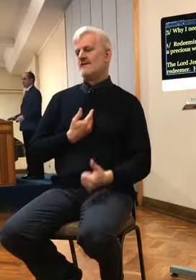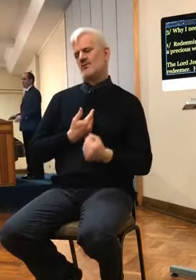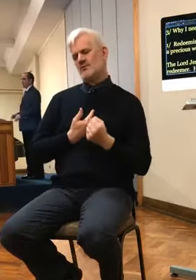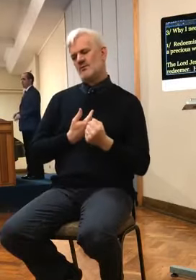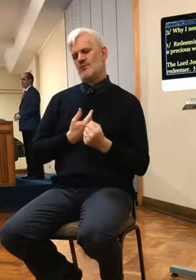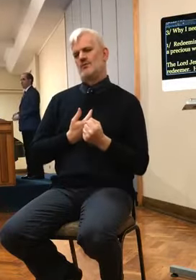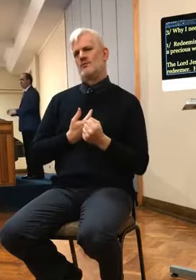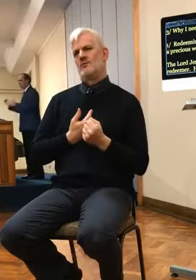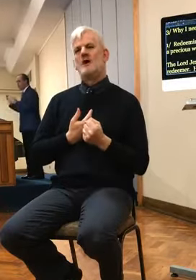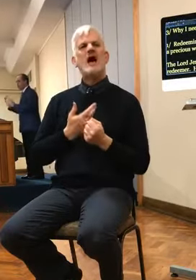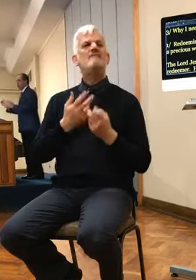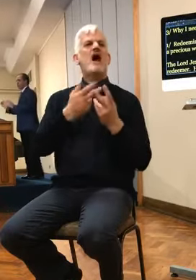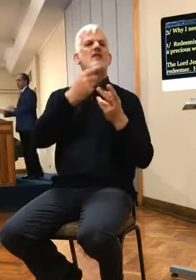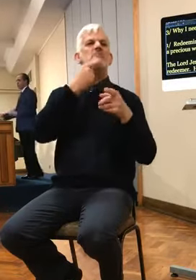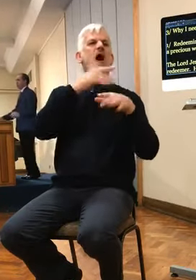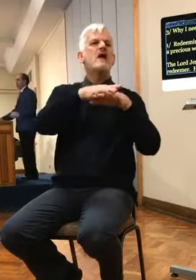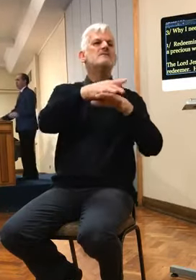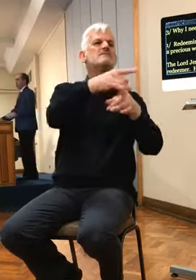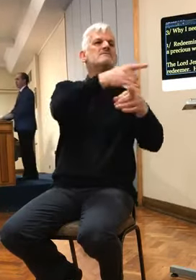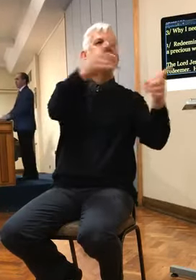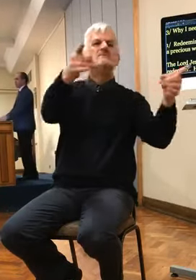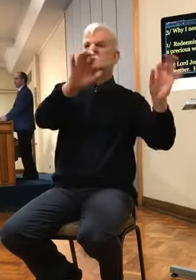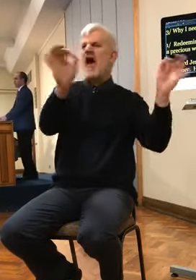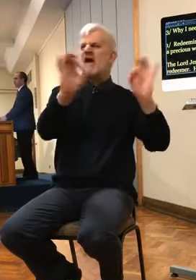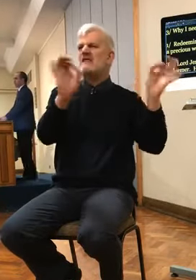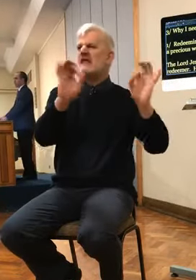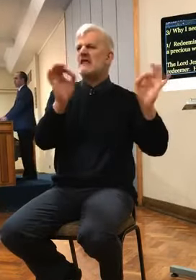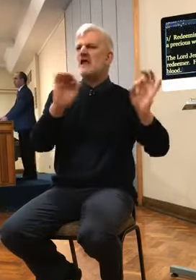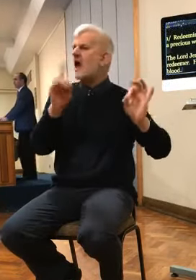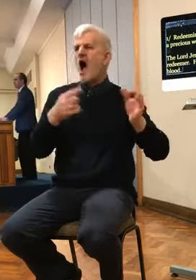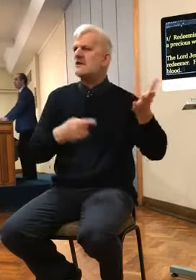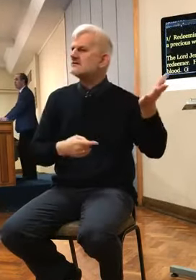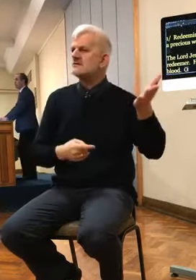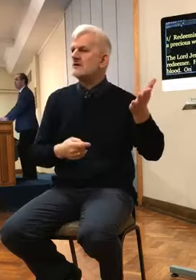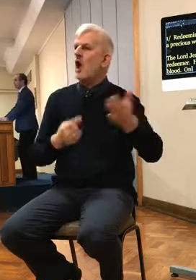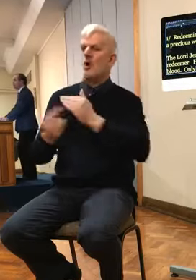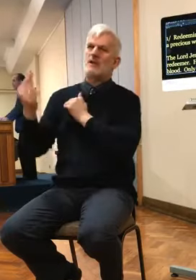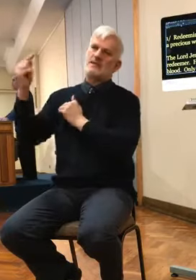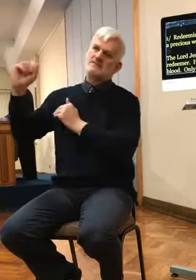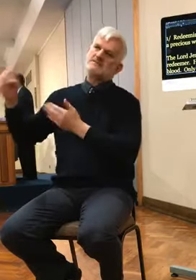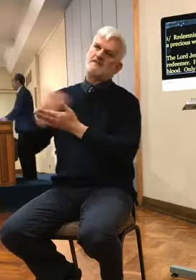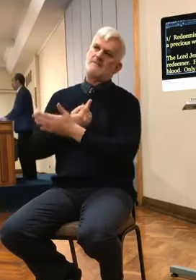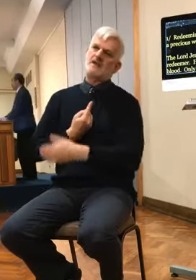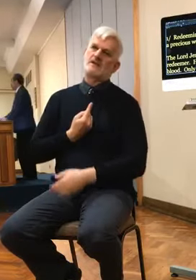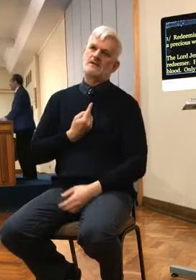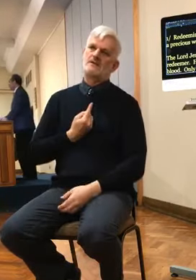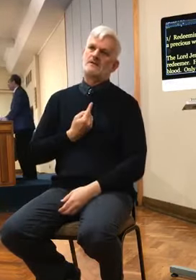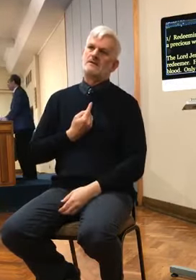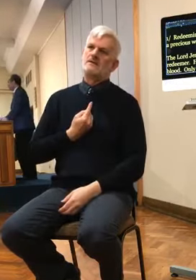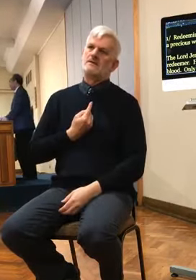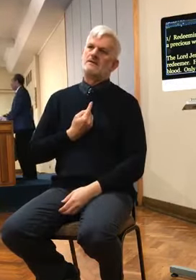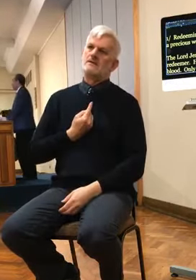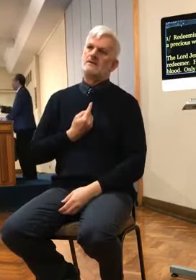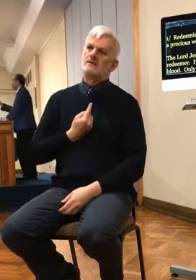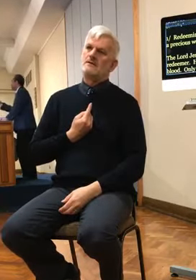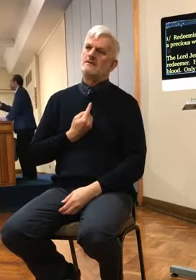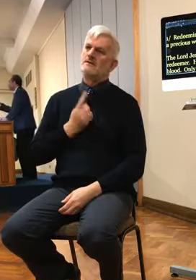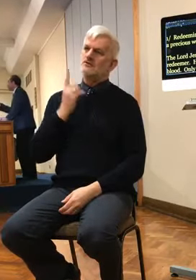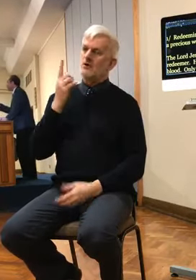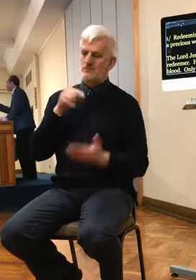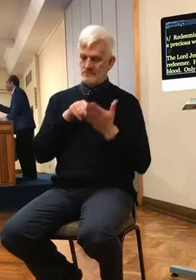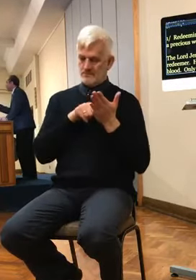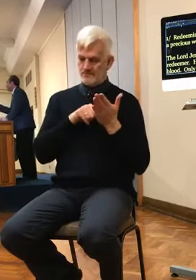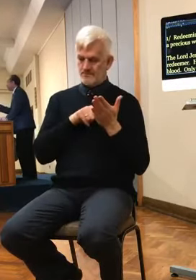blood is salvific. Only the blood of the Lord Jesus Christ. And now we are invited, we are exhorted Please, it's